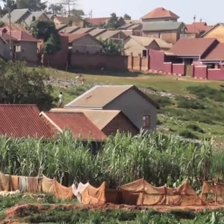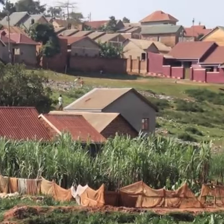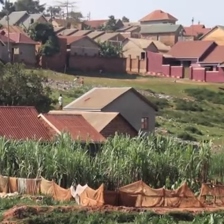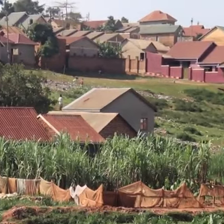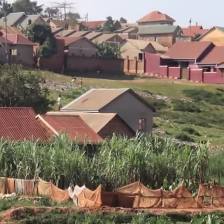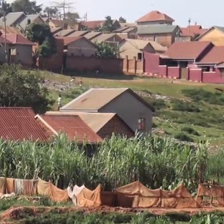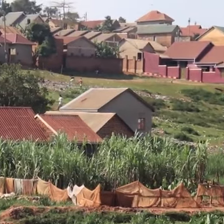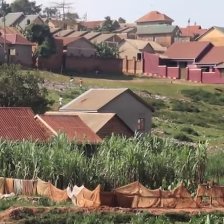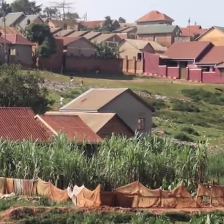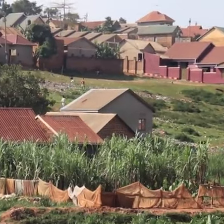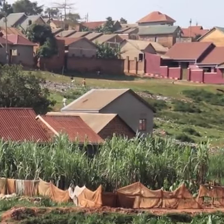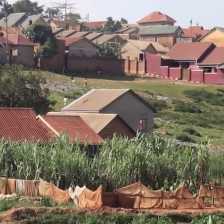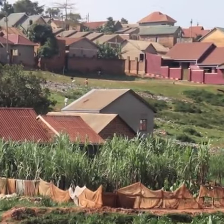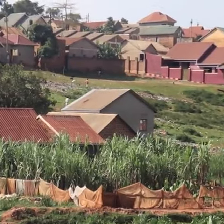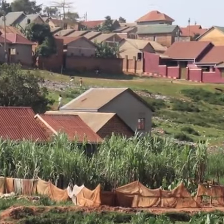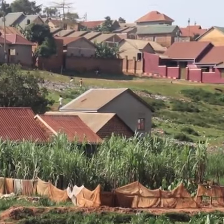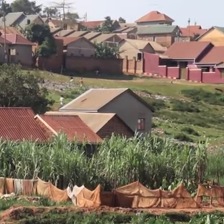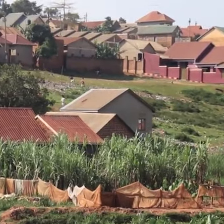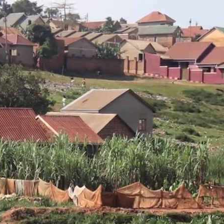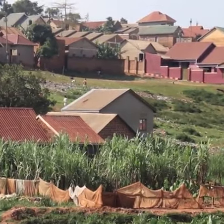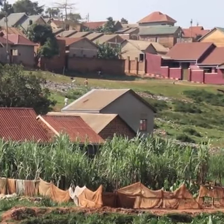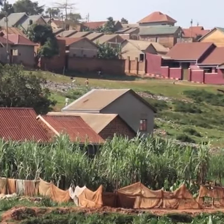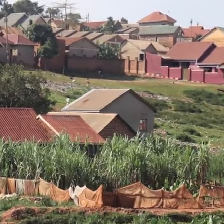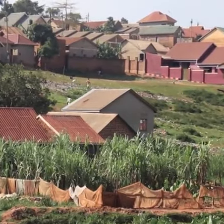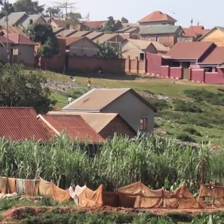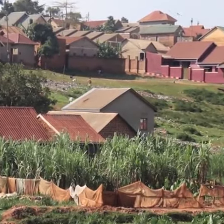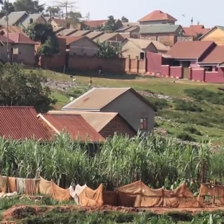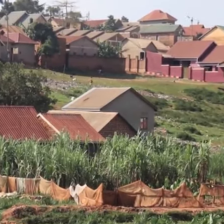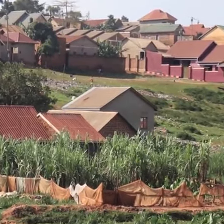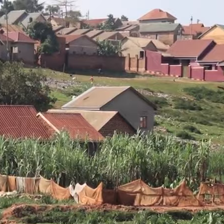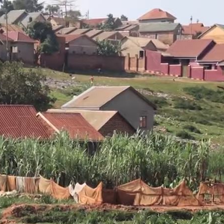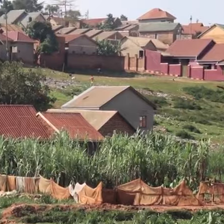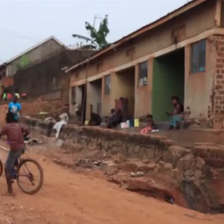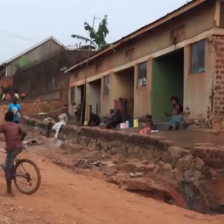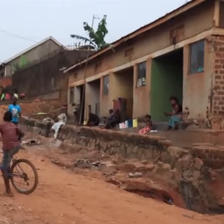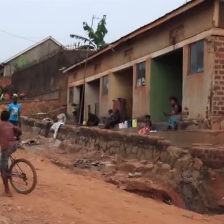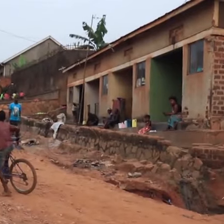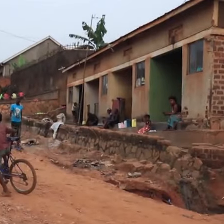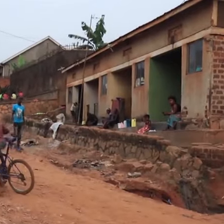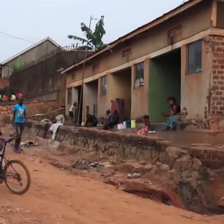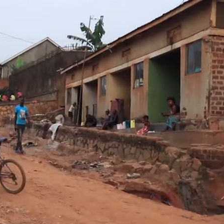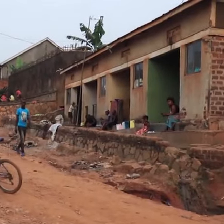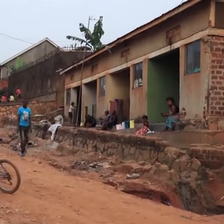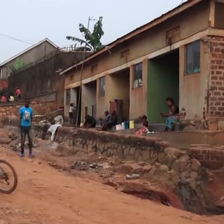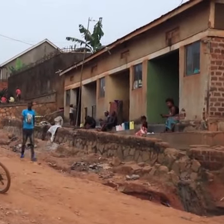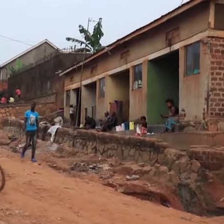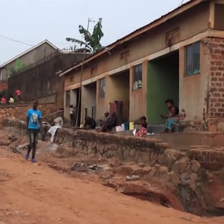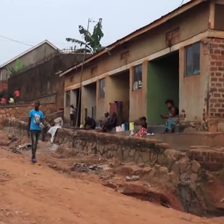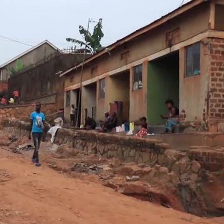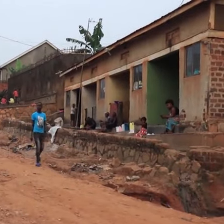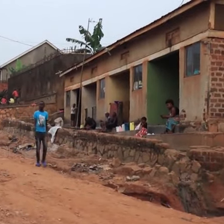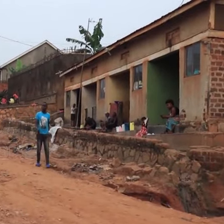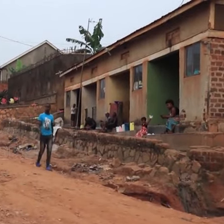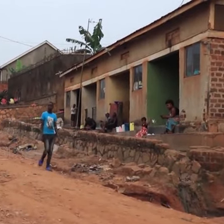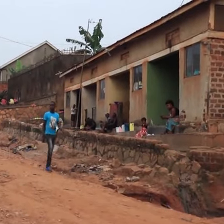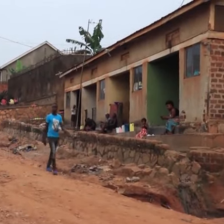a woman, but she made an alarm which attracted a crowd. The crowd reportedly pounced on the alleged thieves, killing them